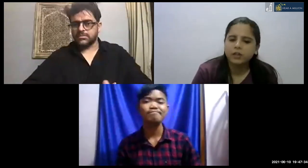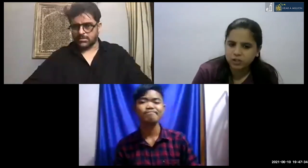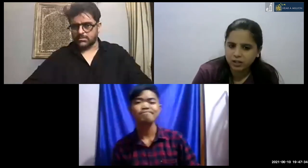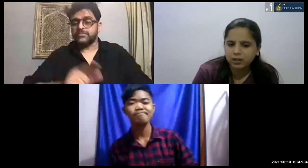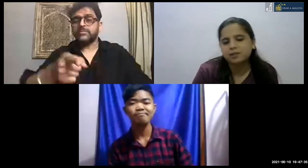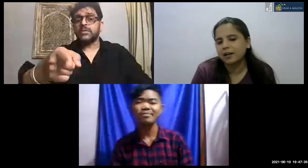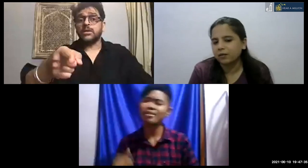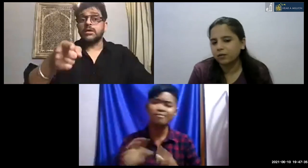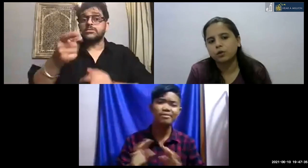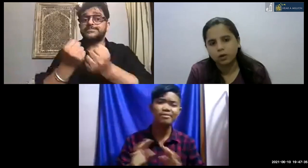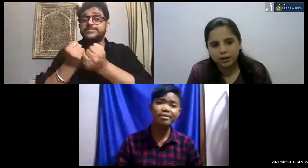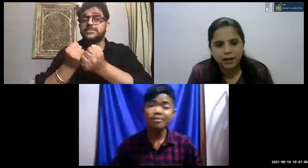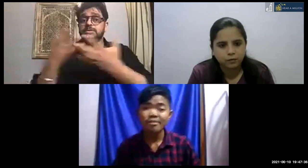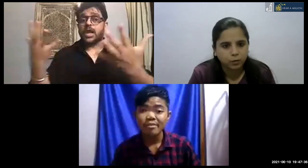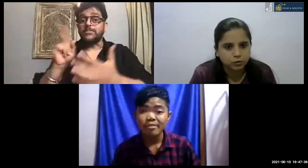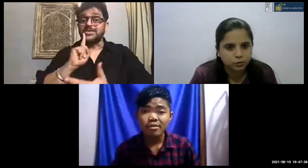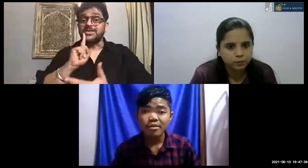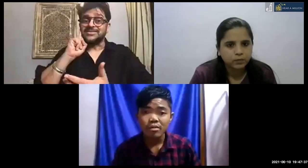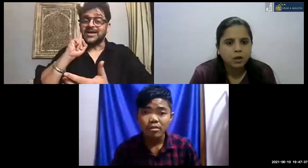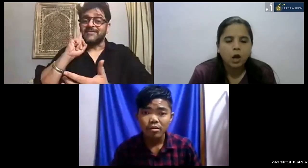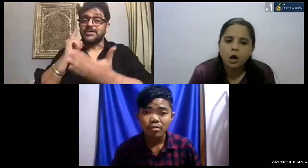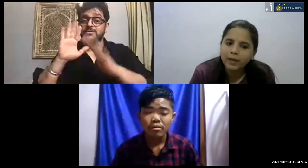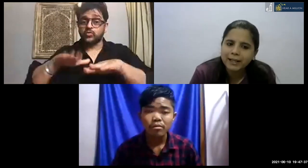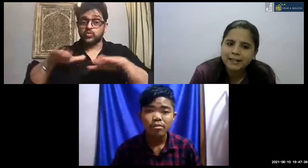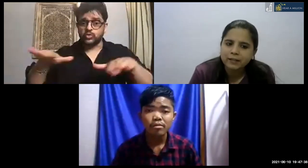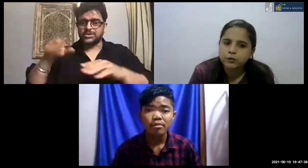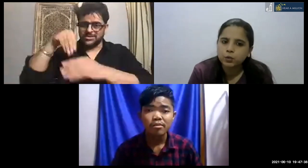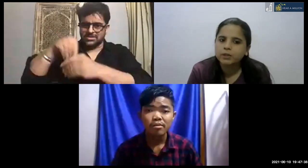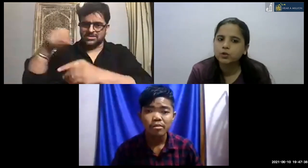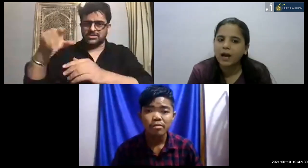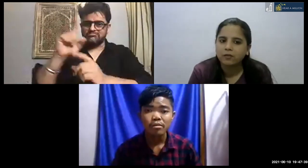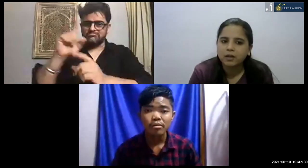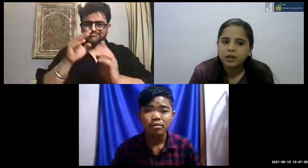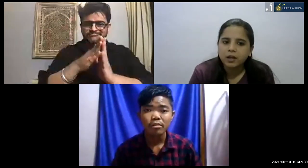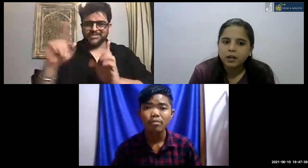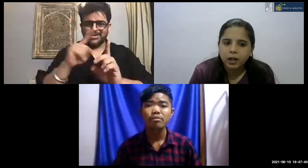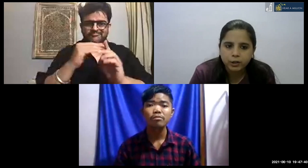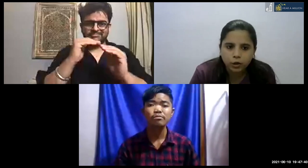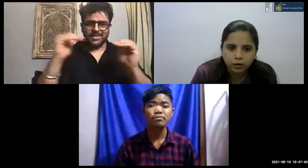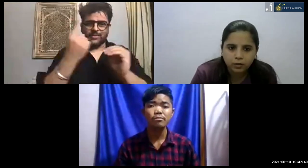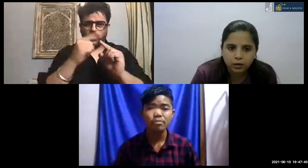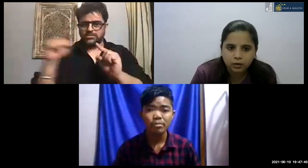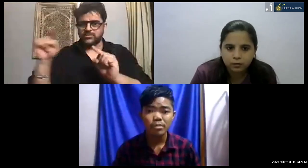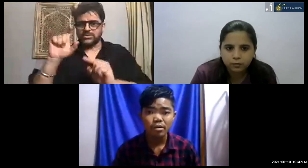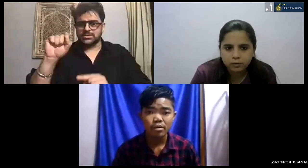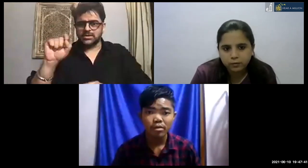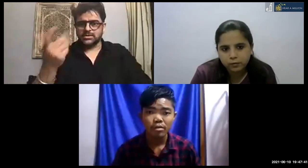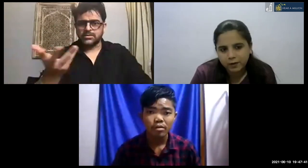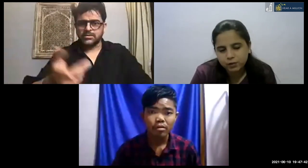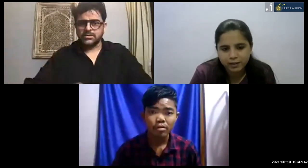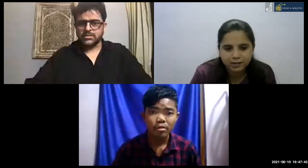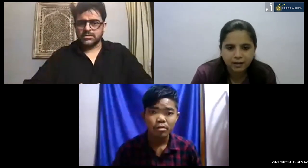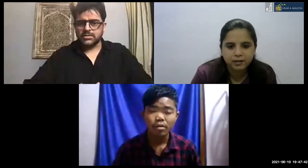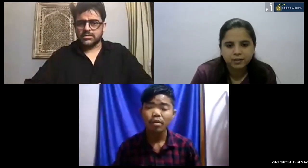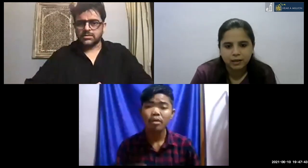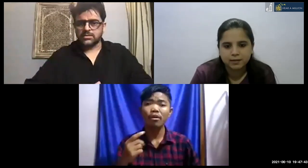I've been teaching Indian Sign Language on online platform also. How many deaf students you have in your 1st